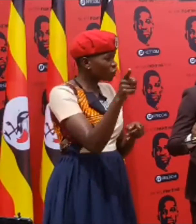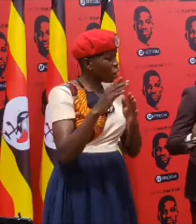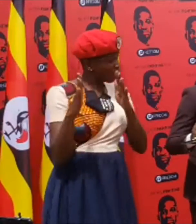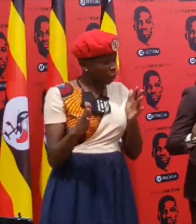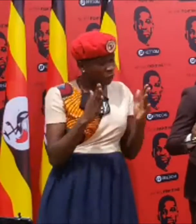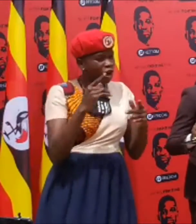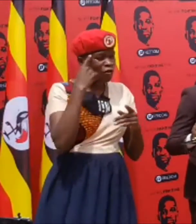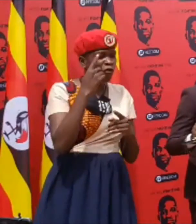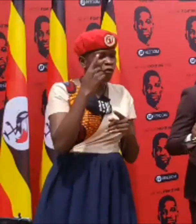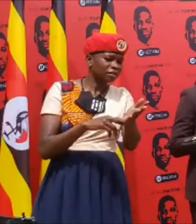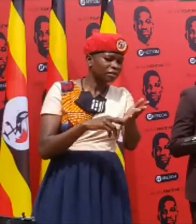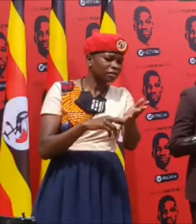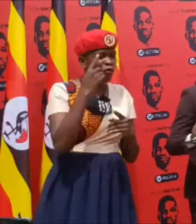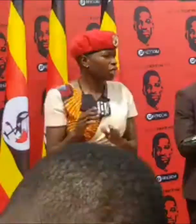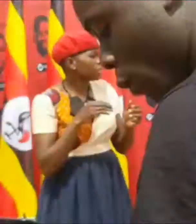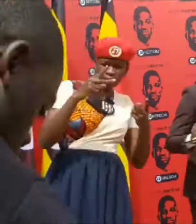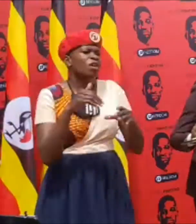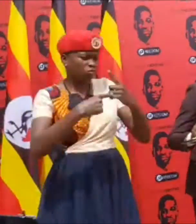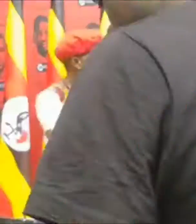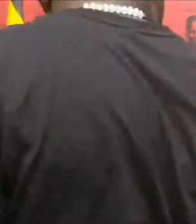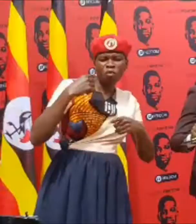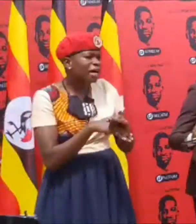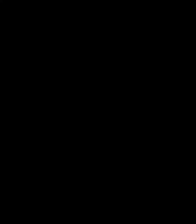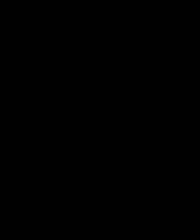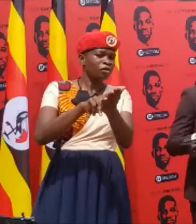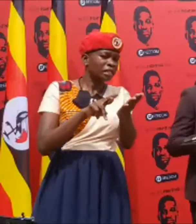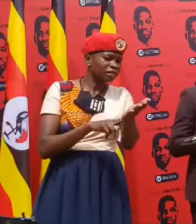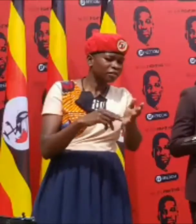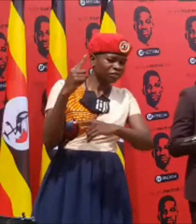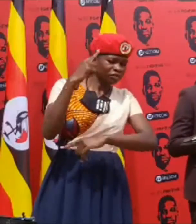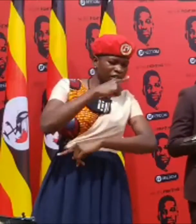for our presidential.